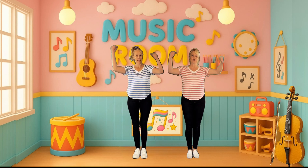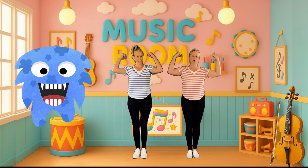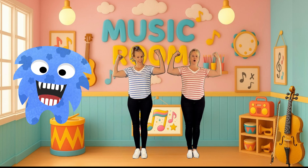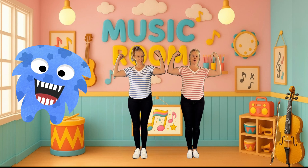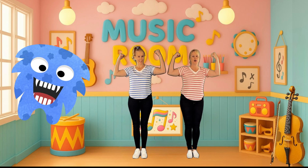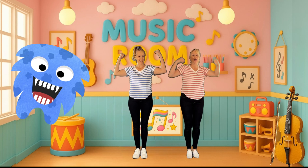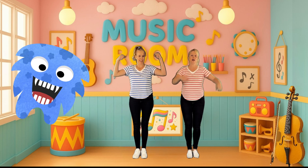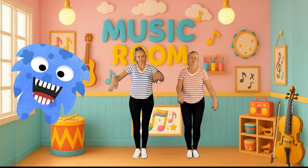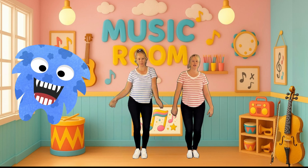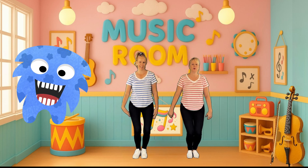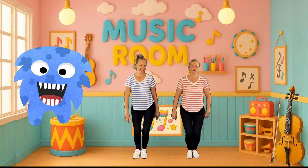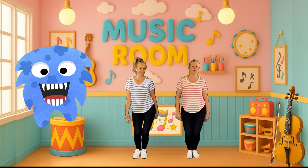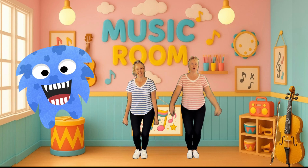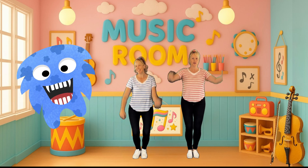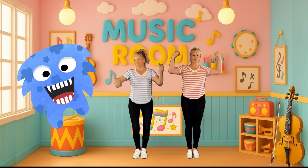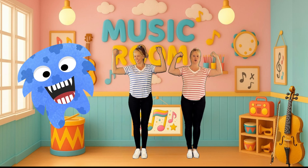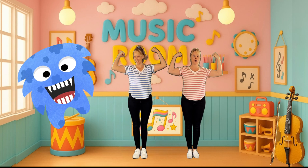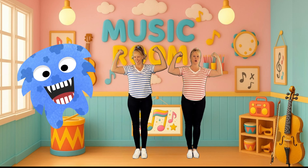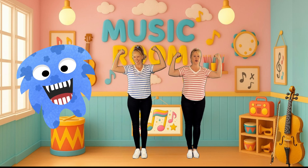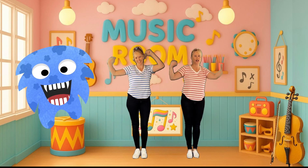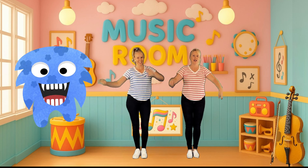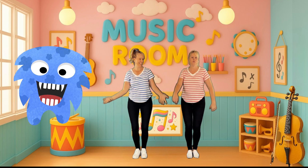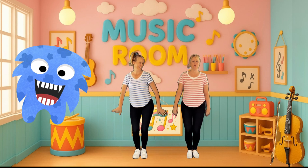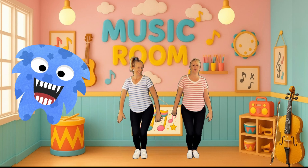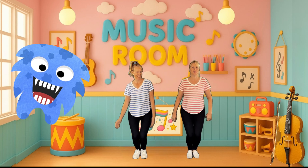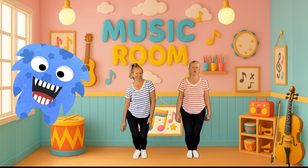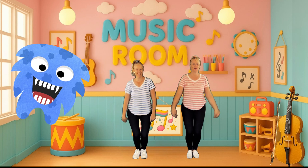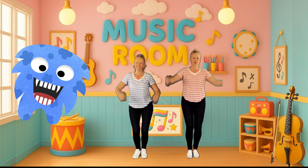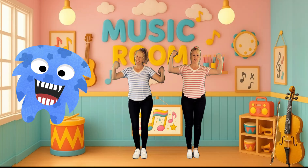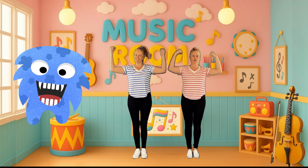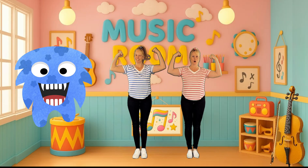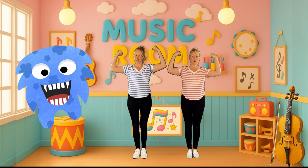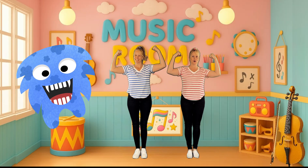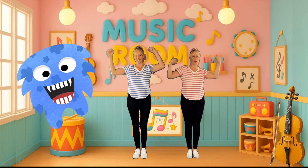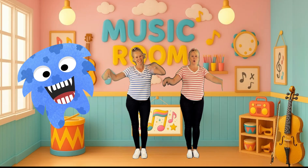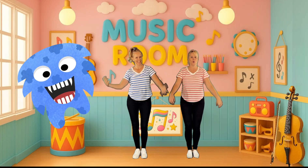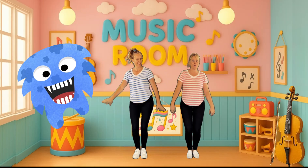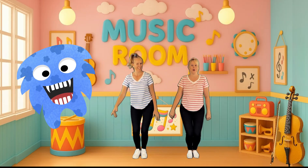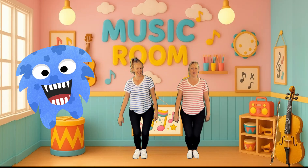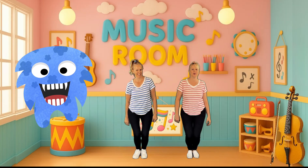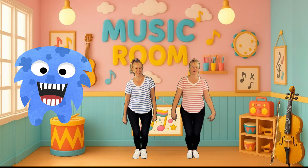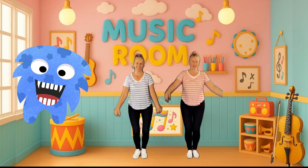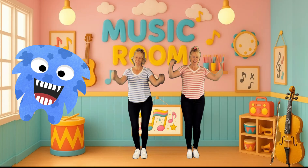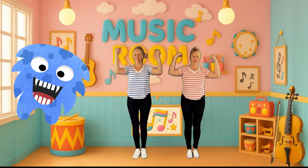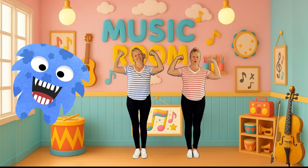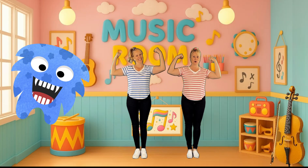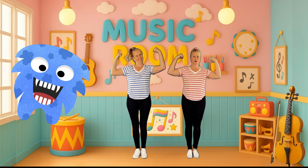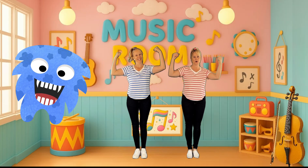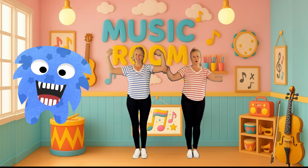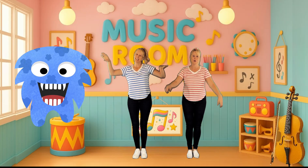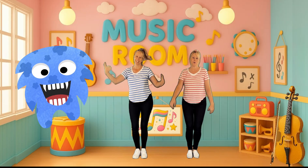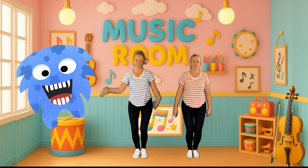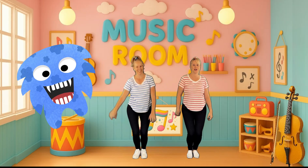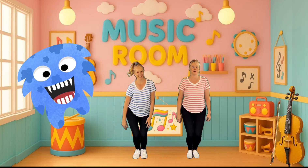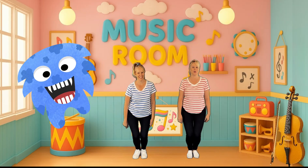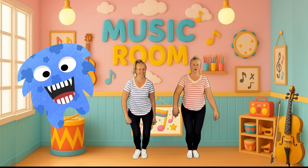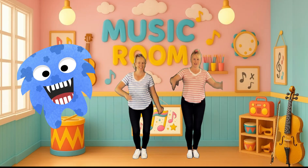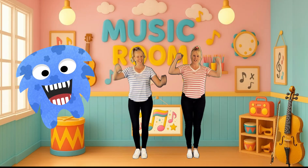Strong and wiggle. Strong and wiggle. Strong, wiggle. Strong, wiggle.